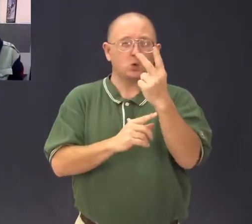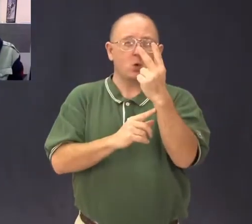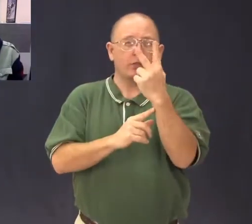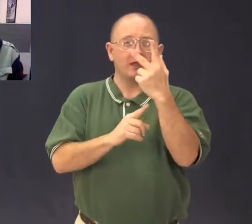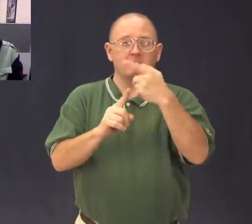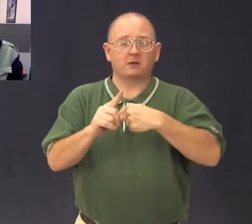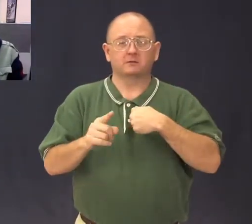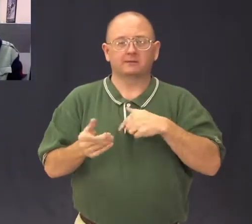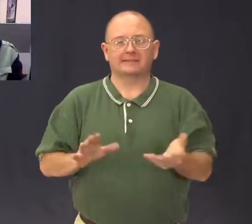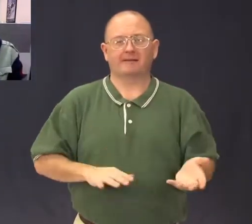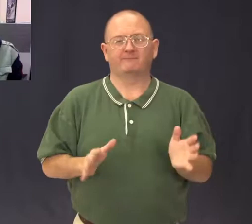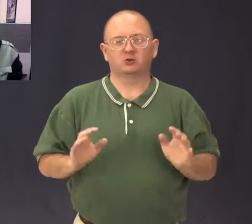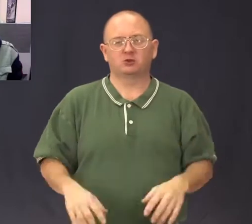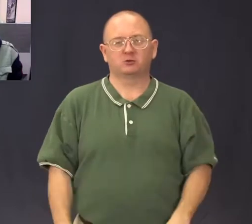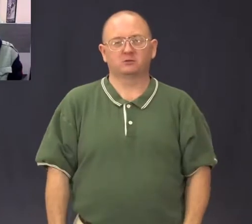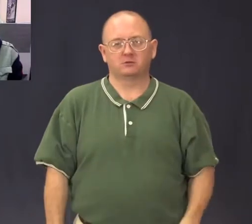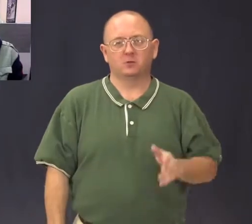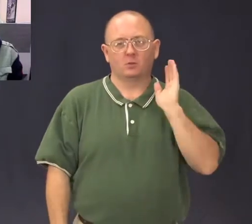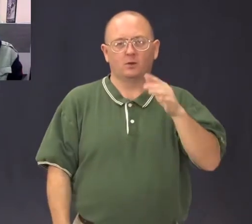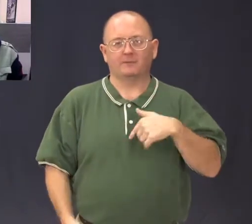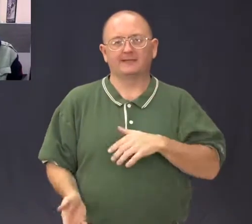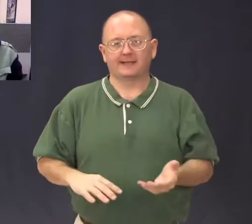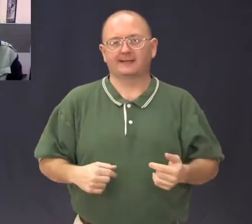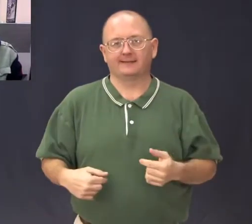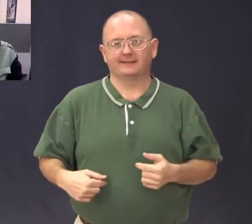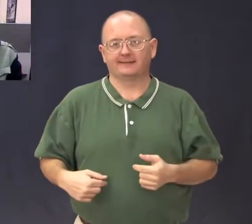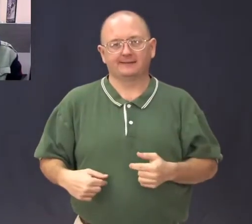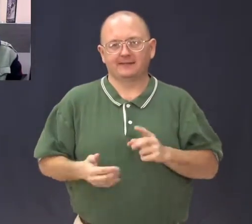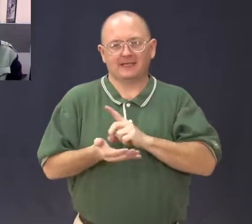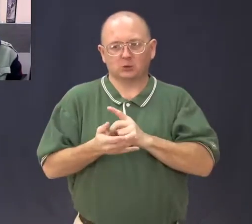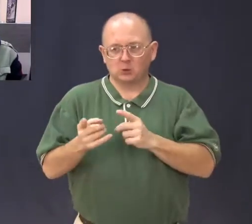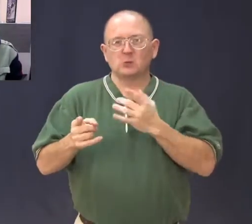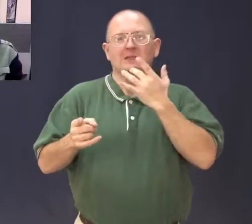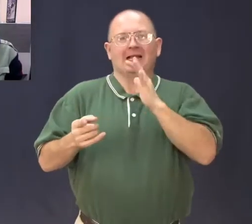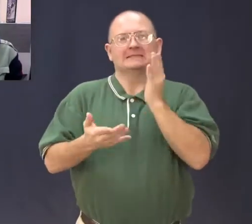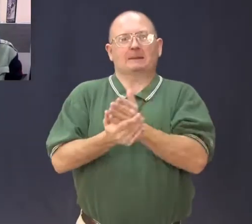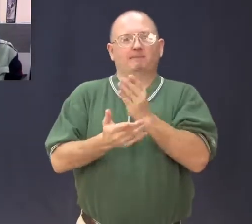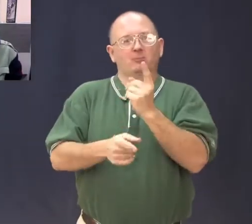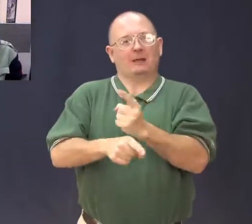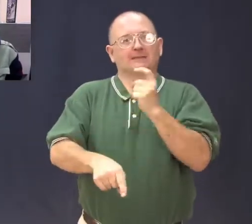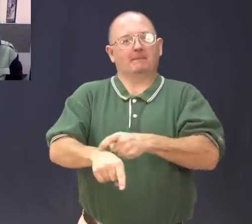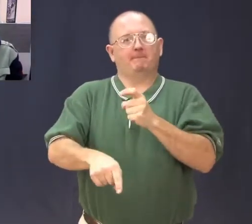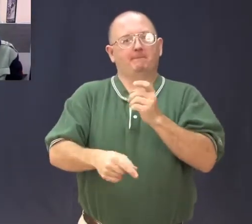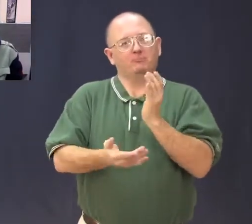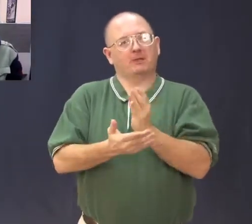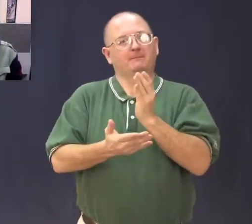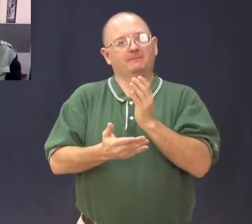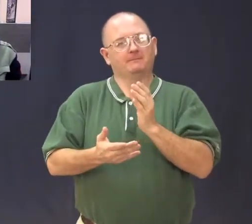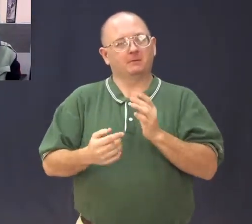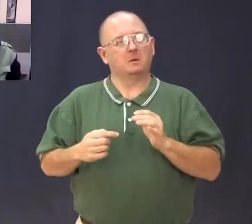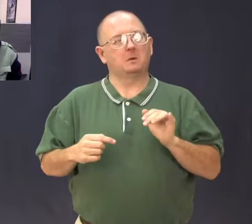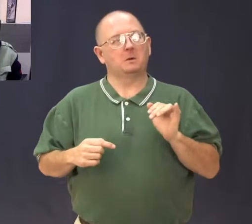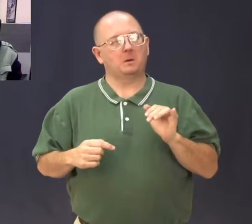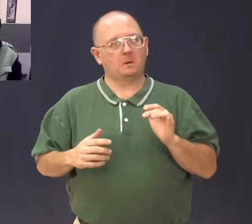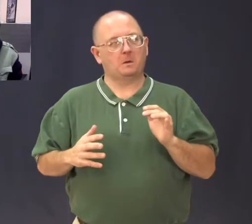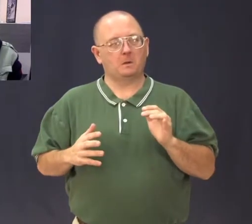And my doctor told me that if I continued to drink, in a few months' time, I would be dead. I had to stop right then and there.